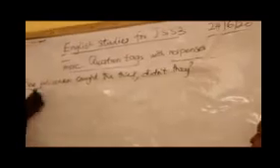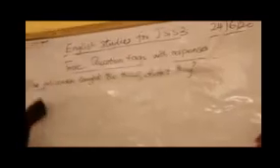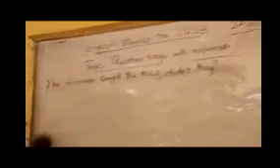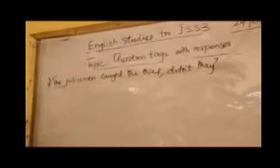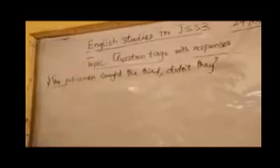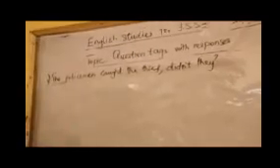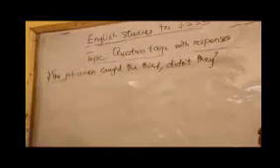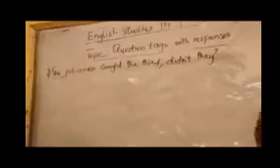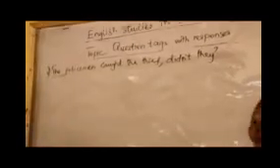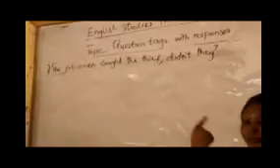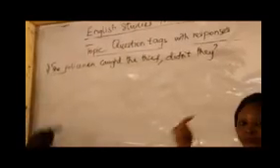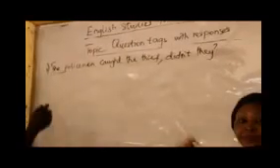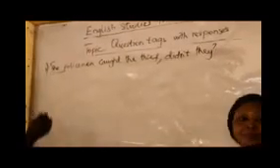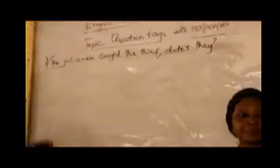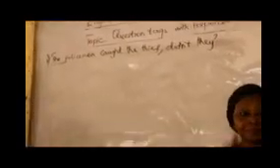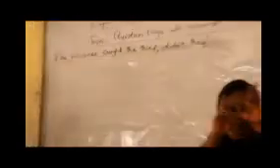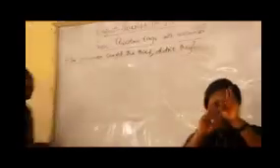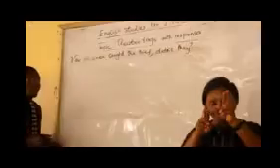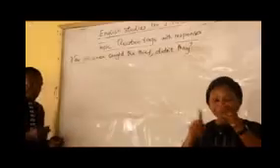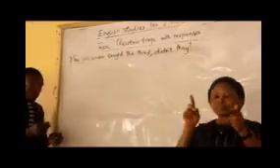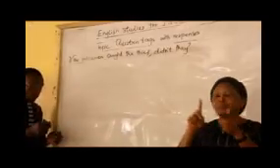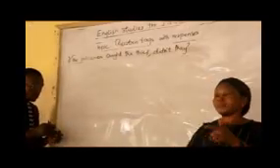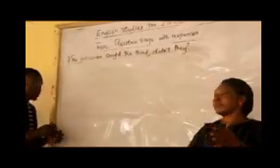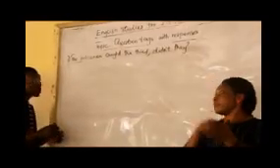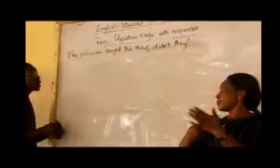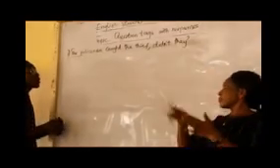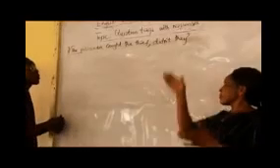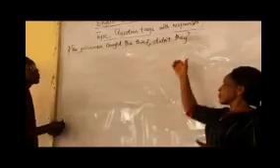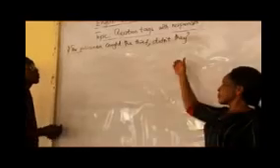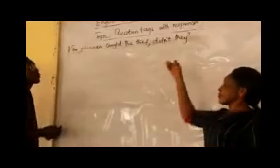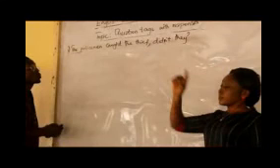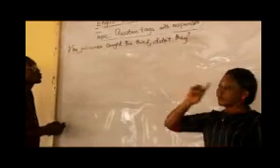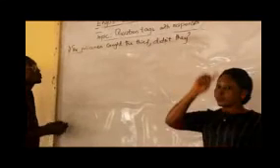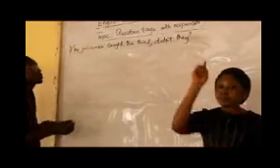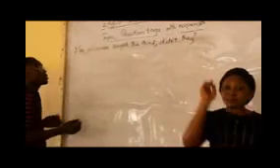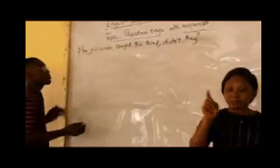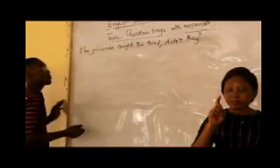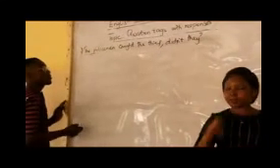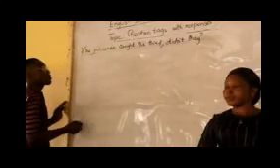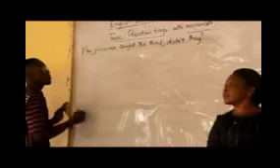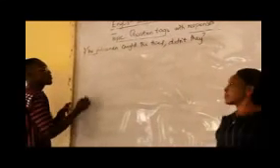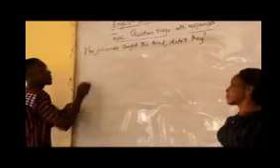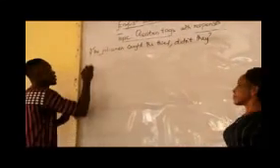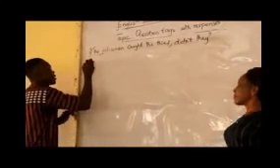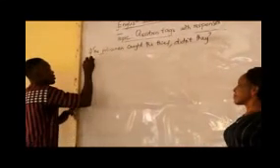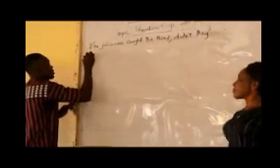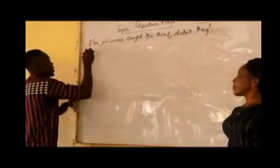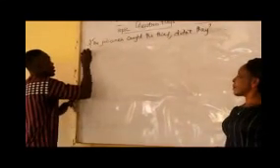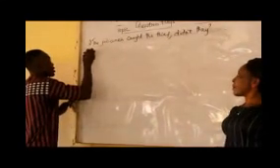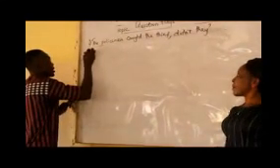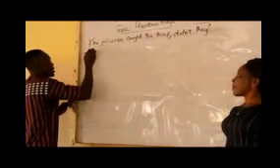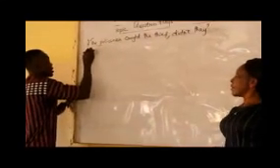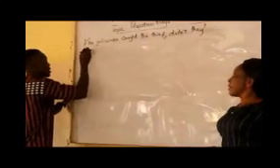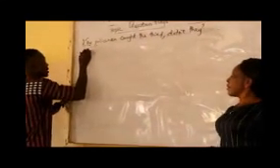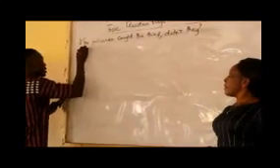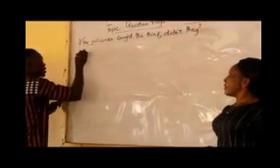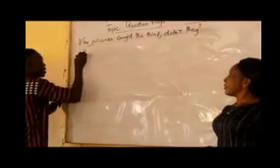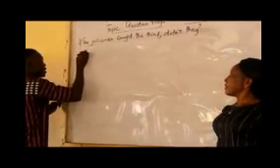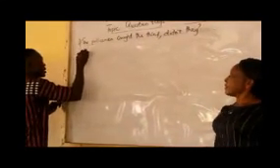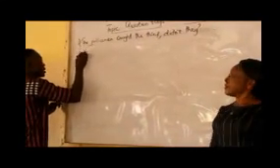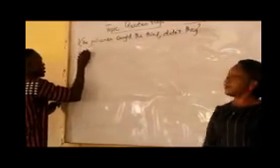So the response to this particular question, what should it be? You answer